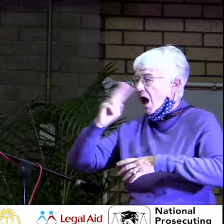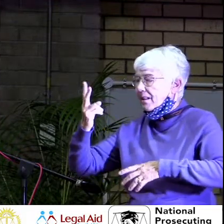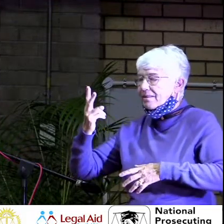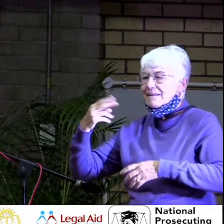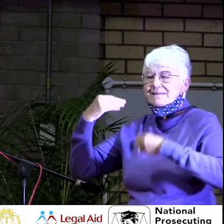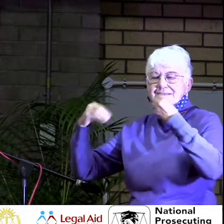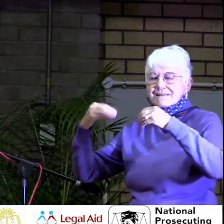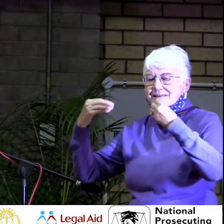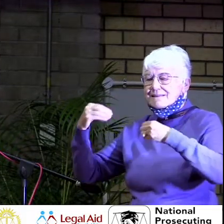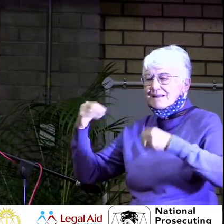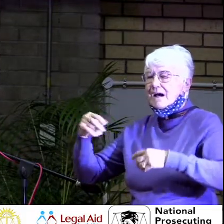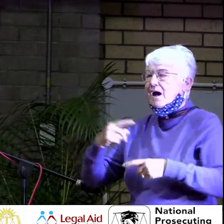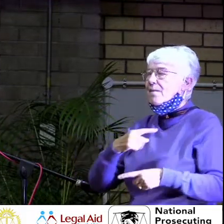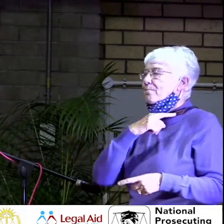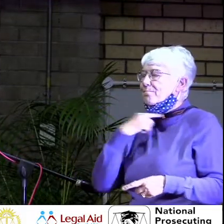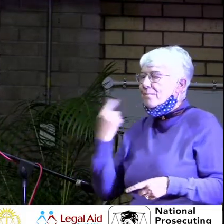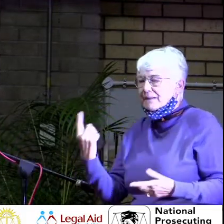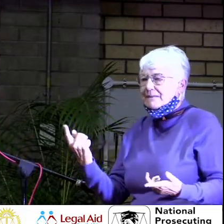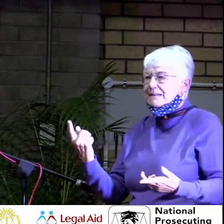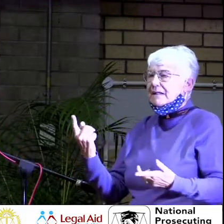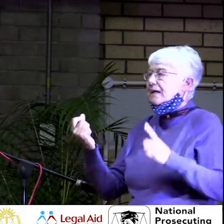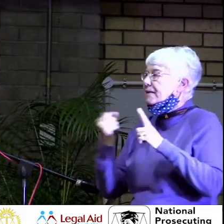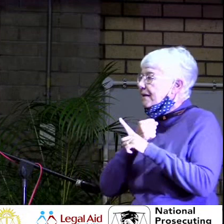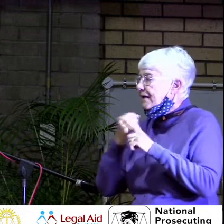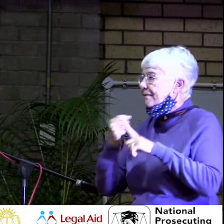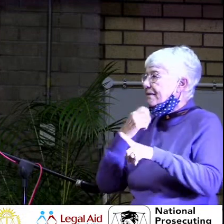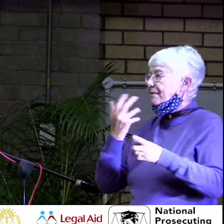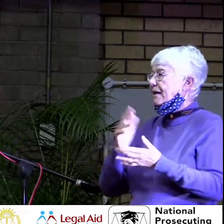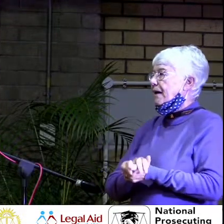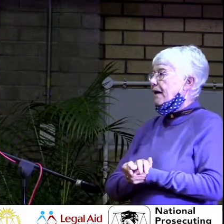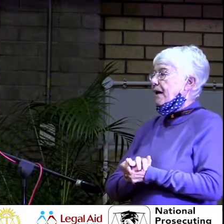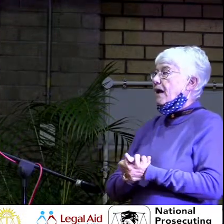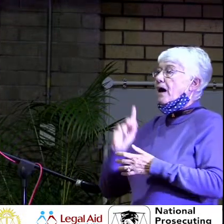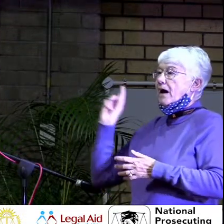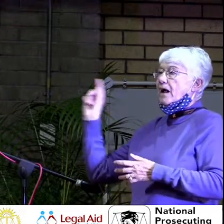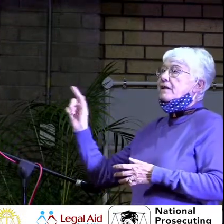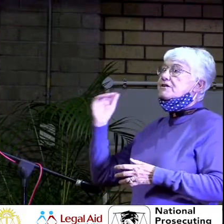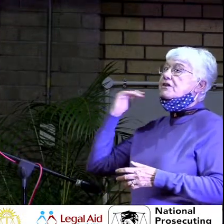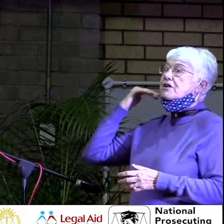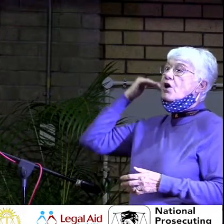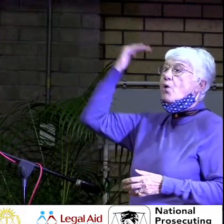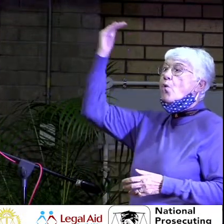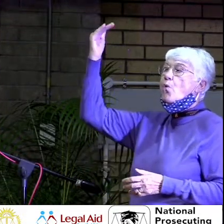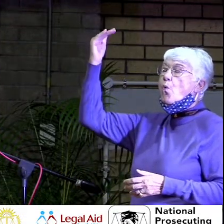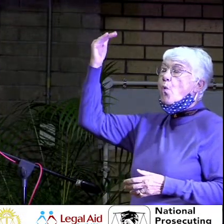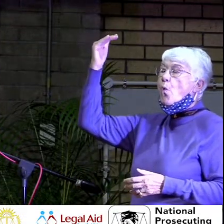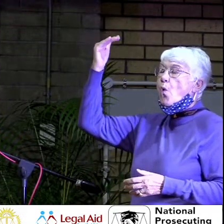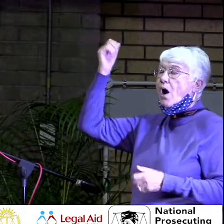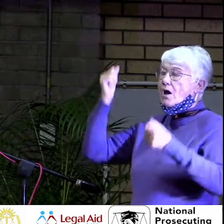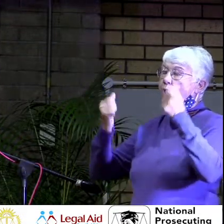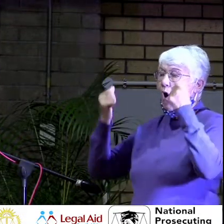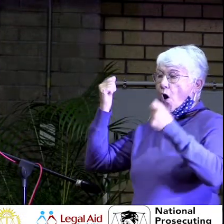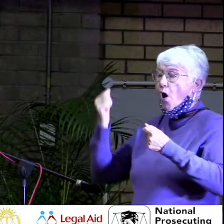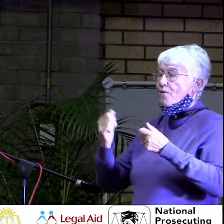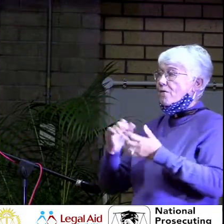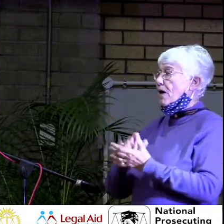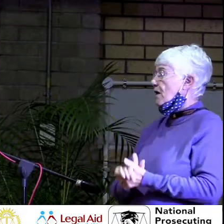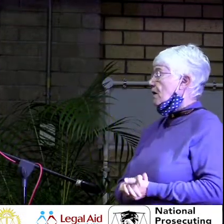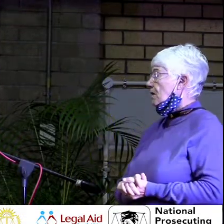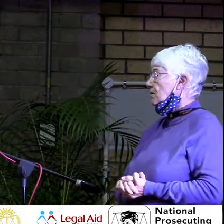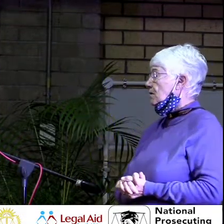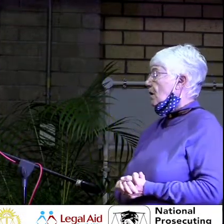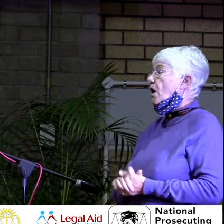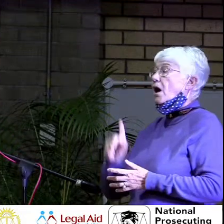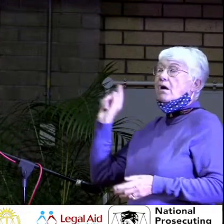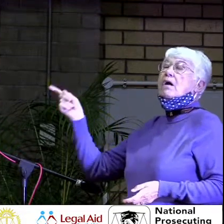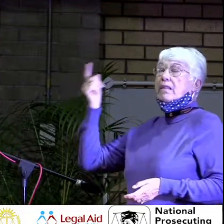we take to the High Court, and I know on the High Court roll we've got some cases of the Delft community here as well, where